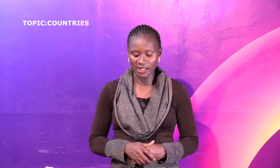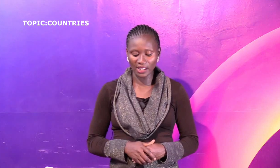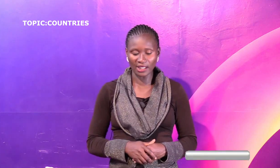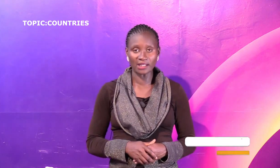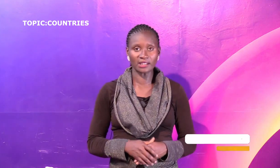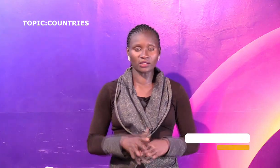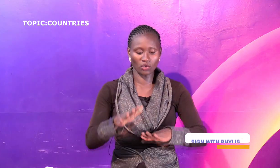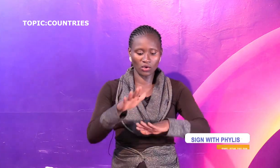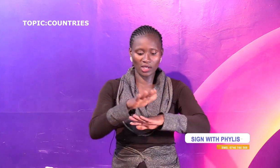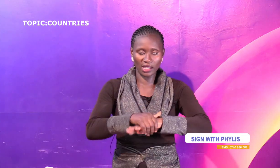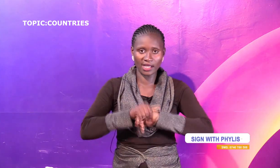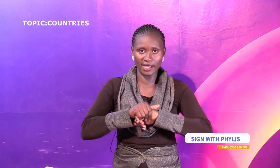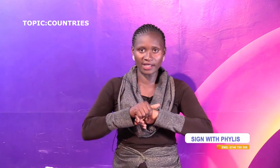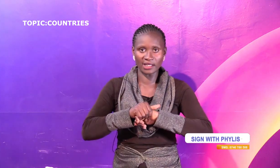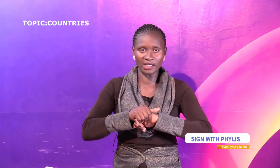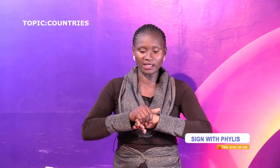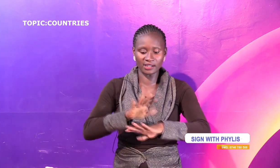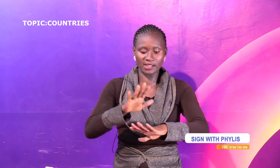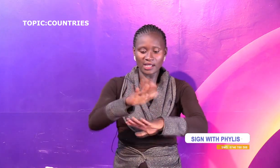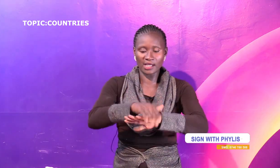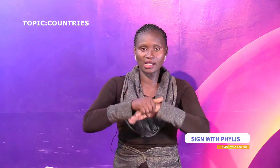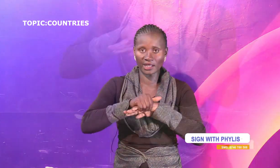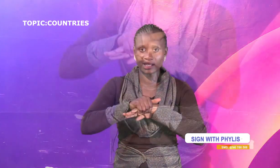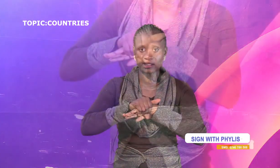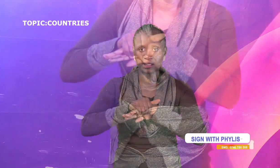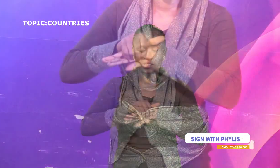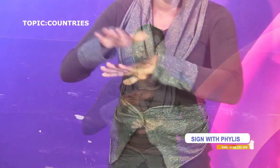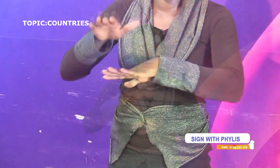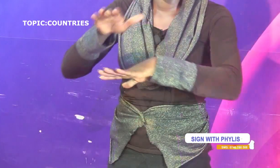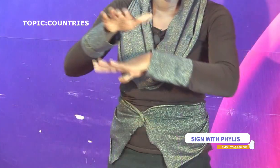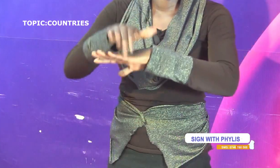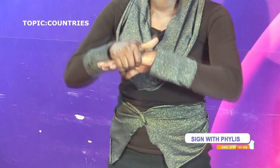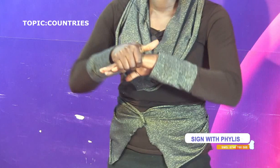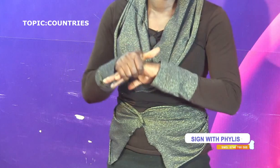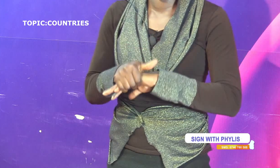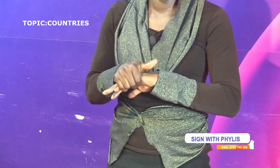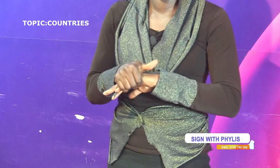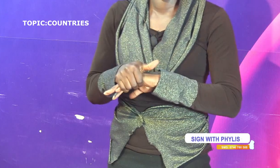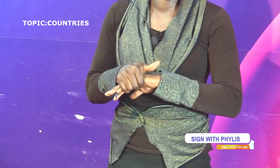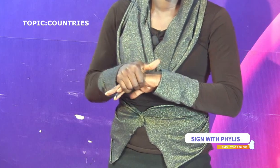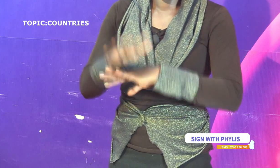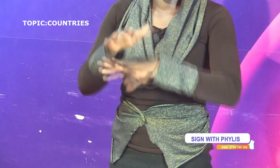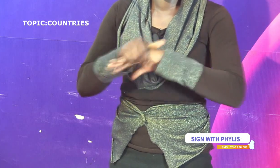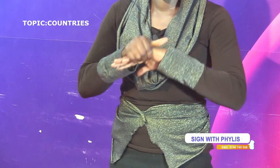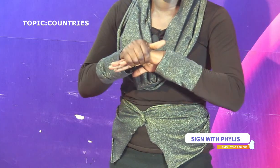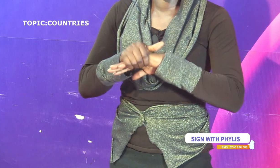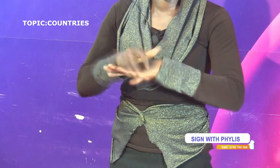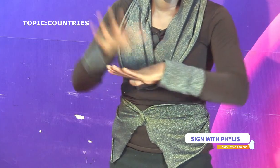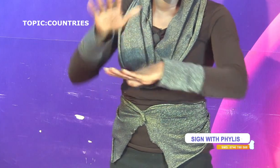England? So England, like this, England. And this is also the sign for English, English. So